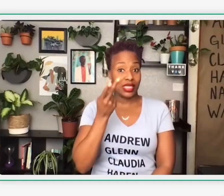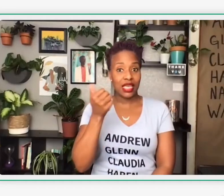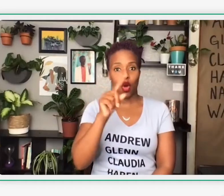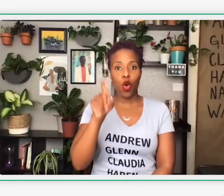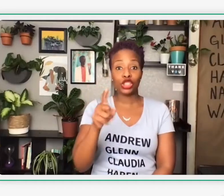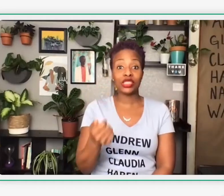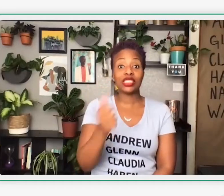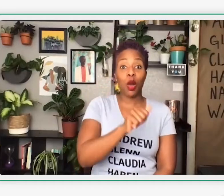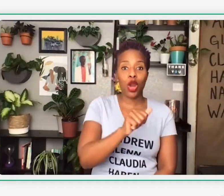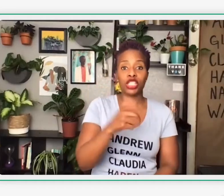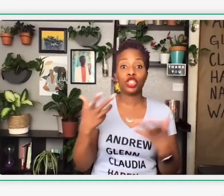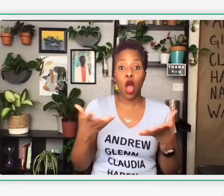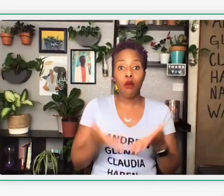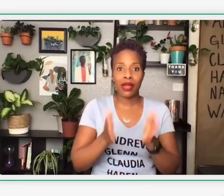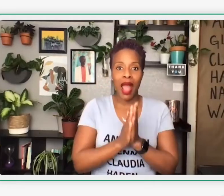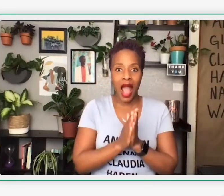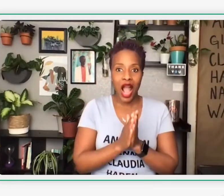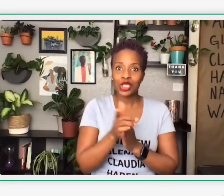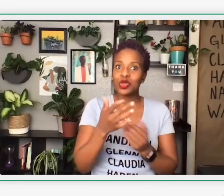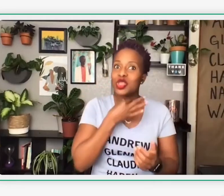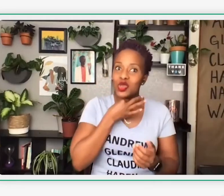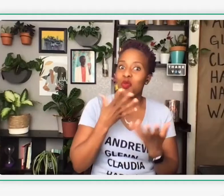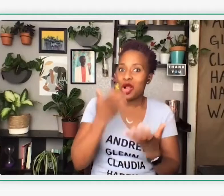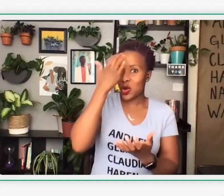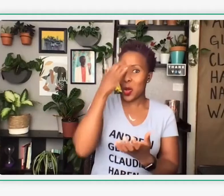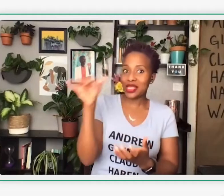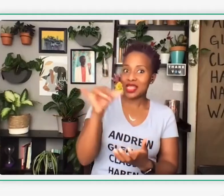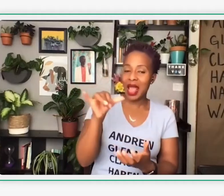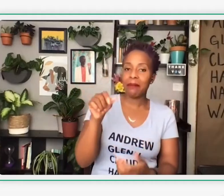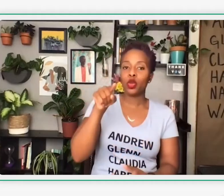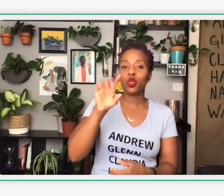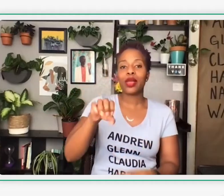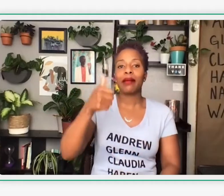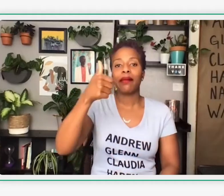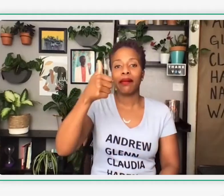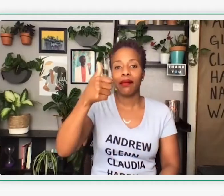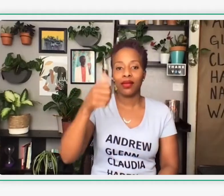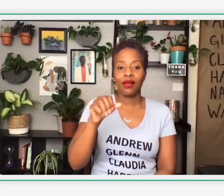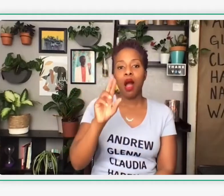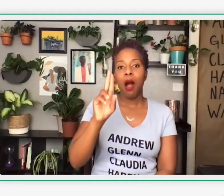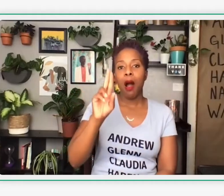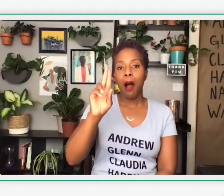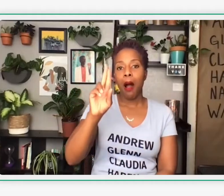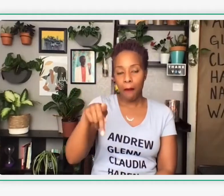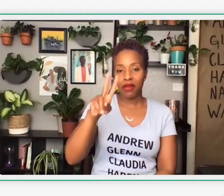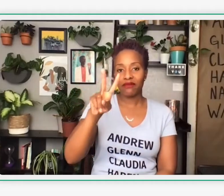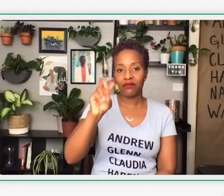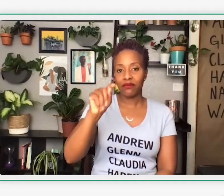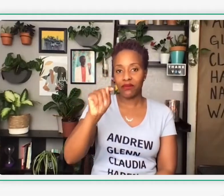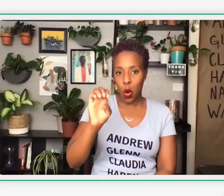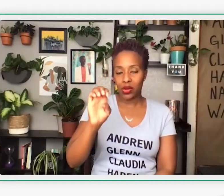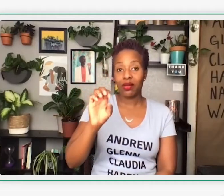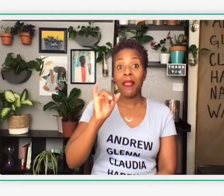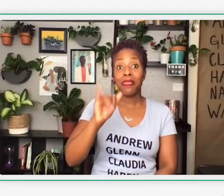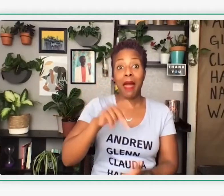Q&A feature if you see any questions that someone else has already asked and you want to piggyback on and